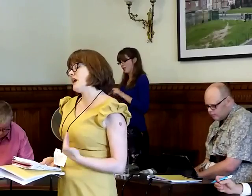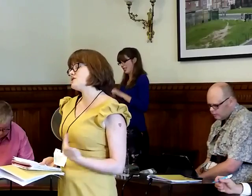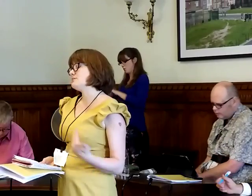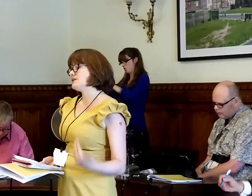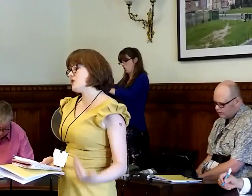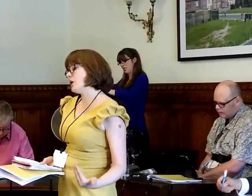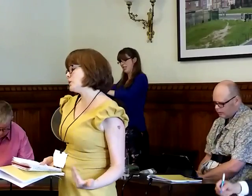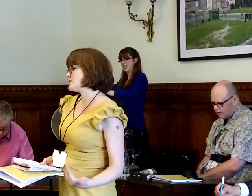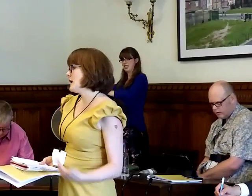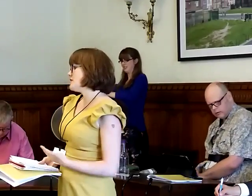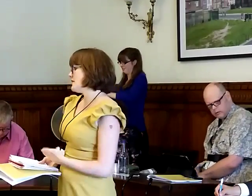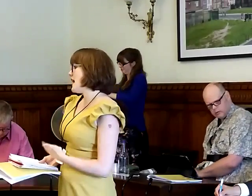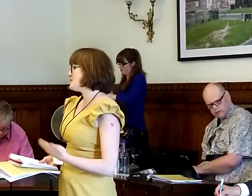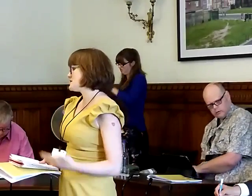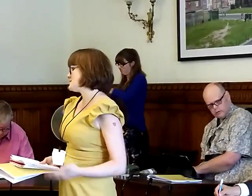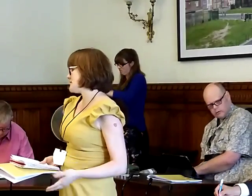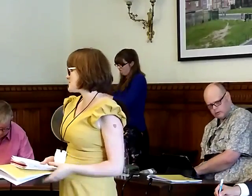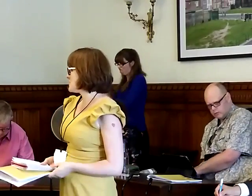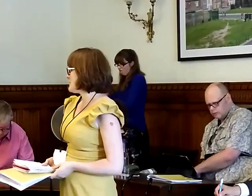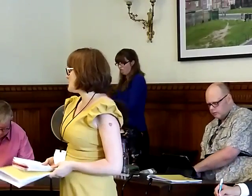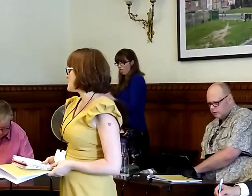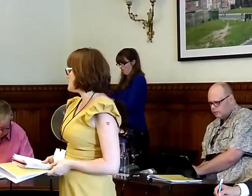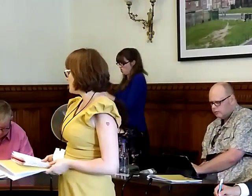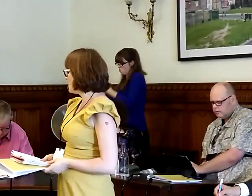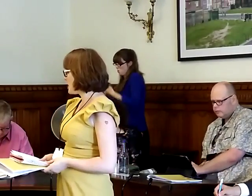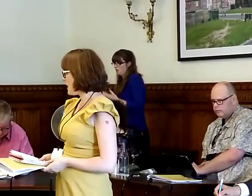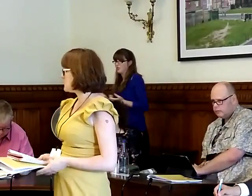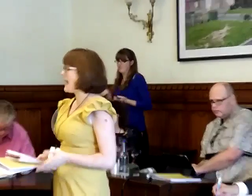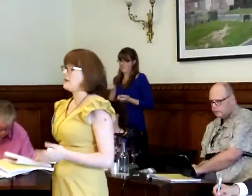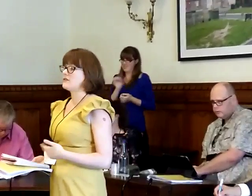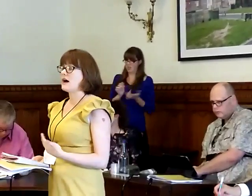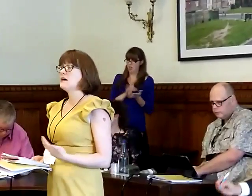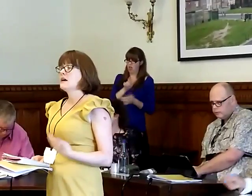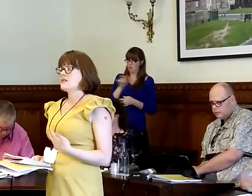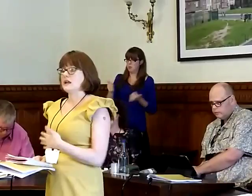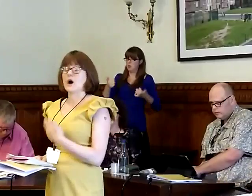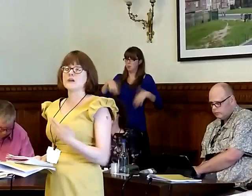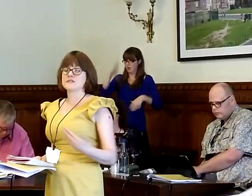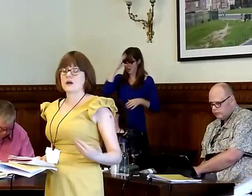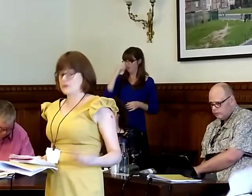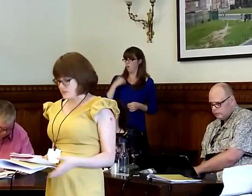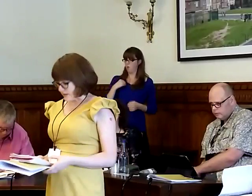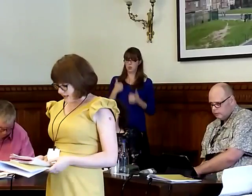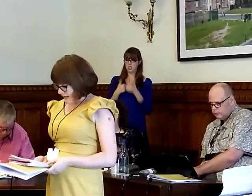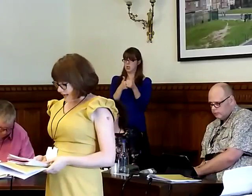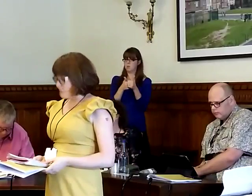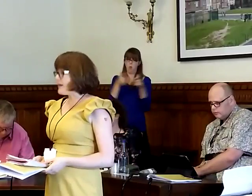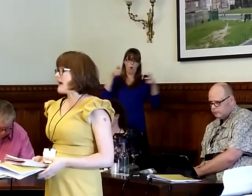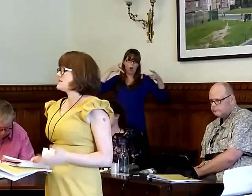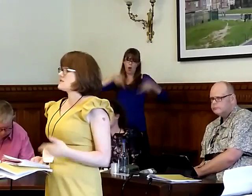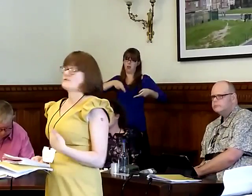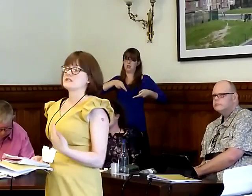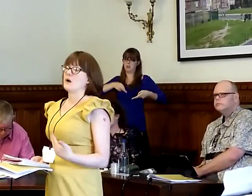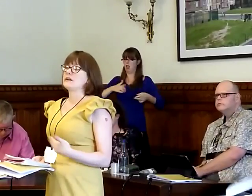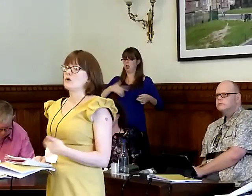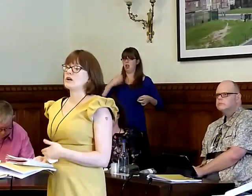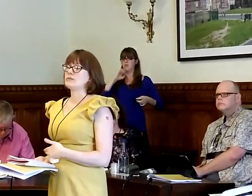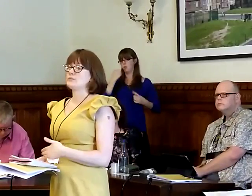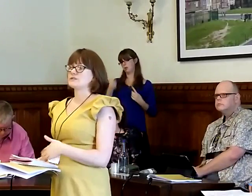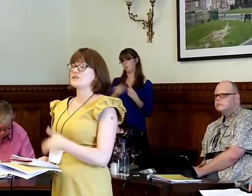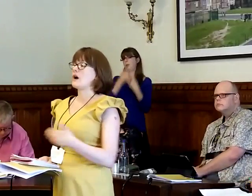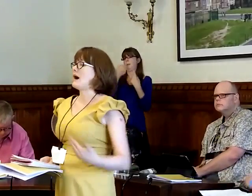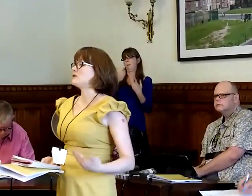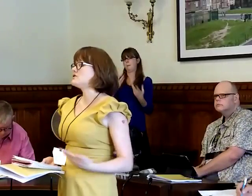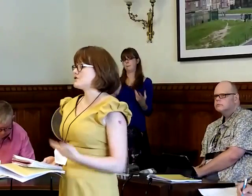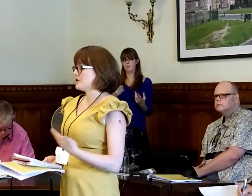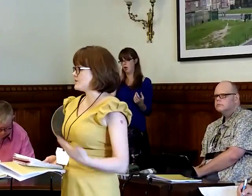to people who've actually been told that they're having substantial amounts of support cut and that their lives are going to be impacted as a result. They're not